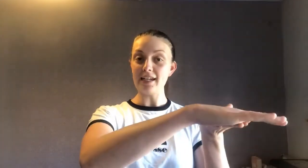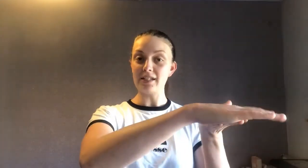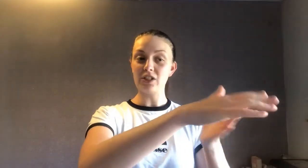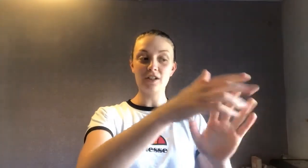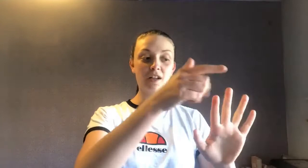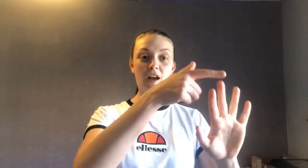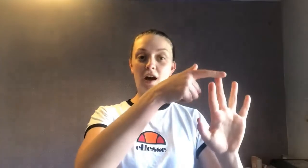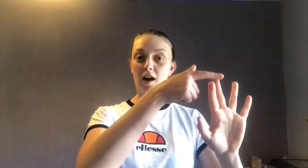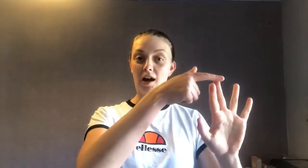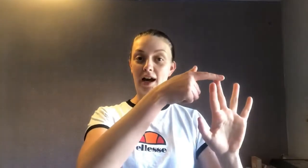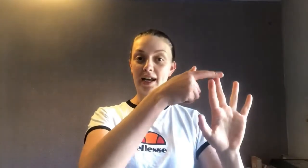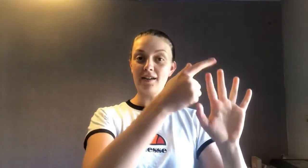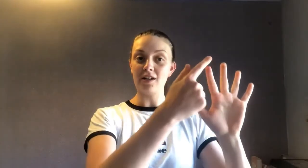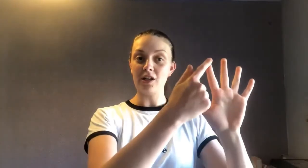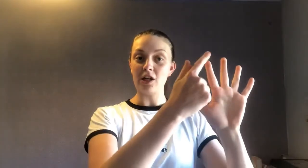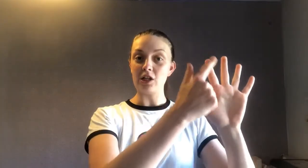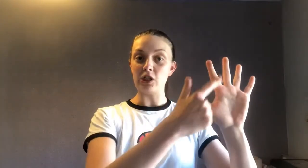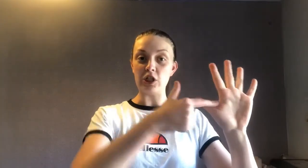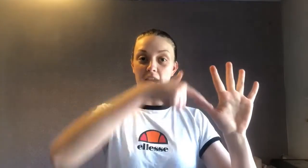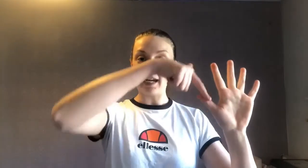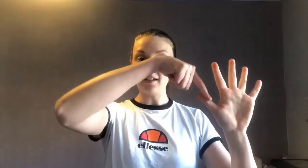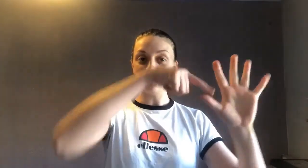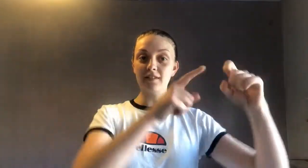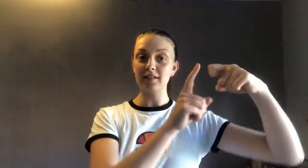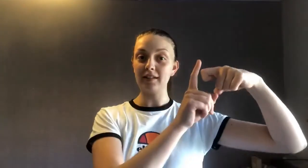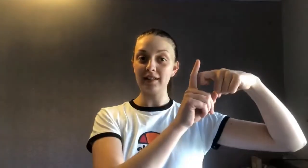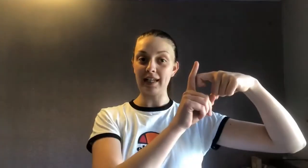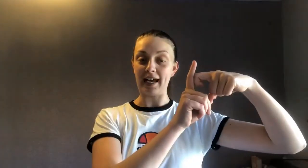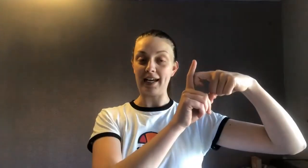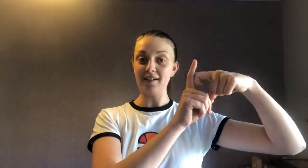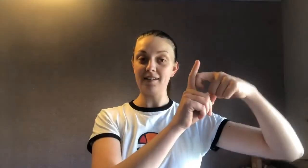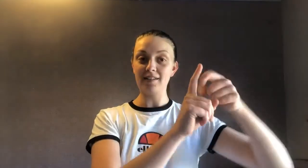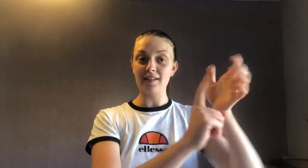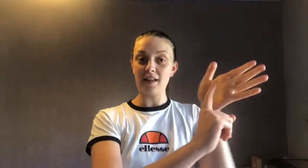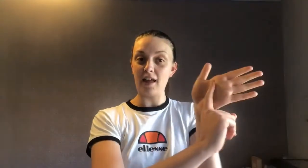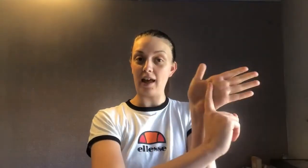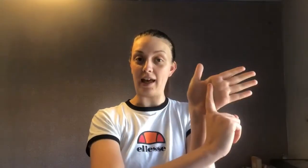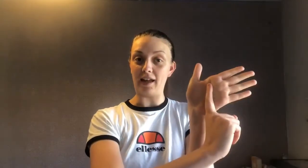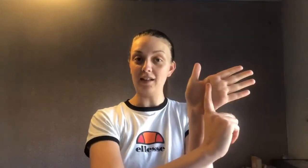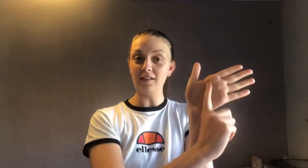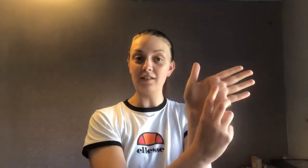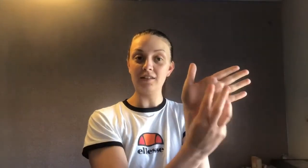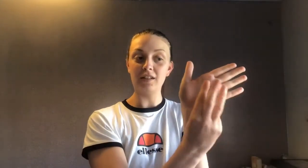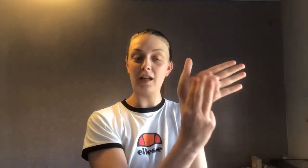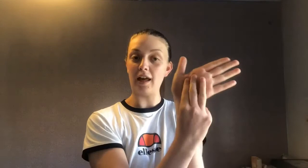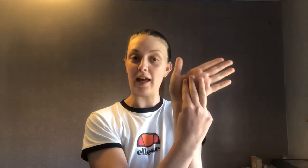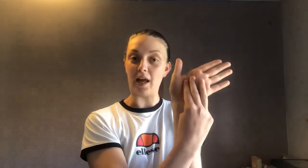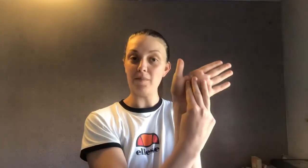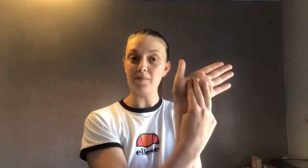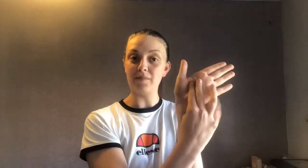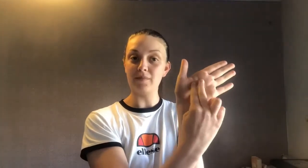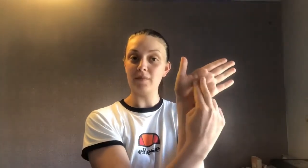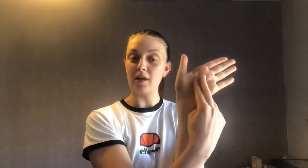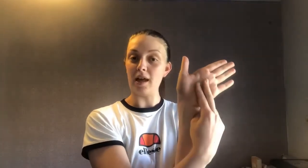H, I, J, K, L, M,